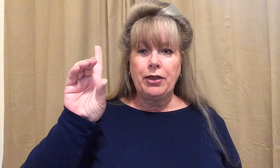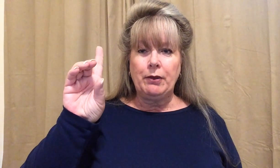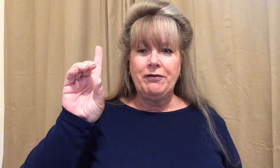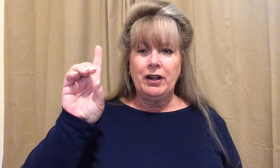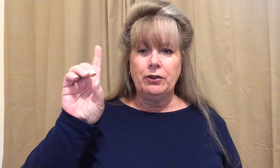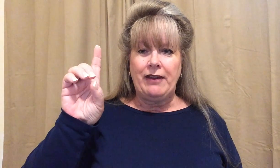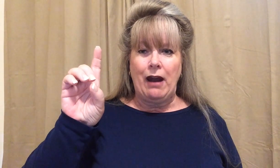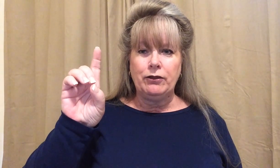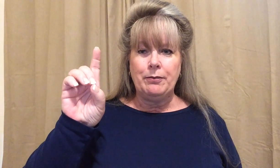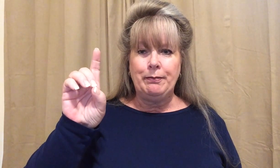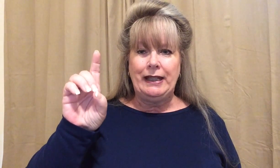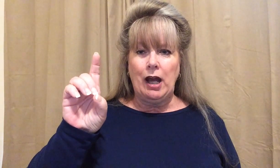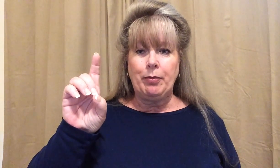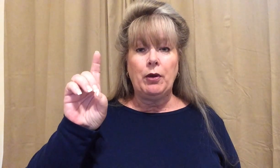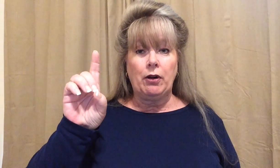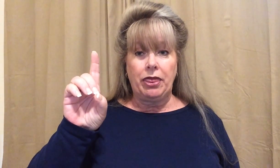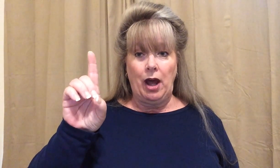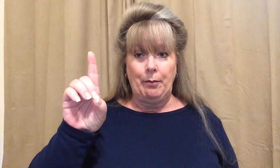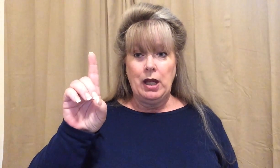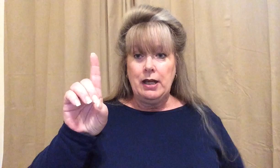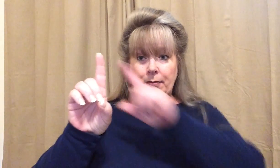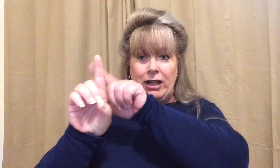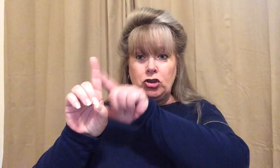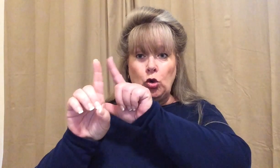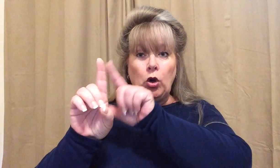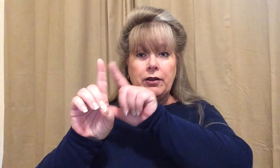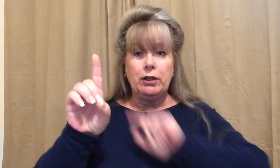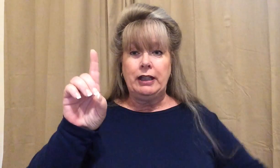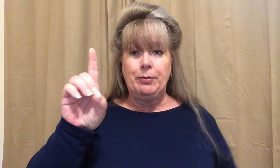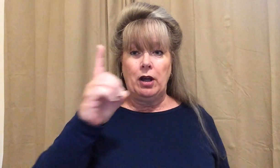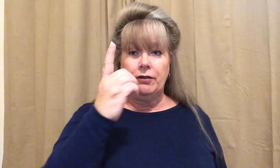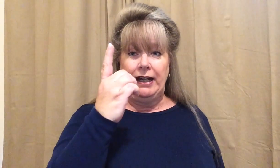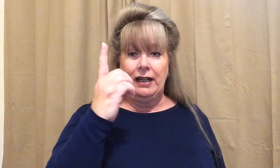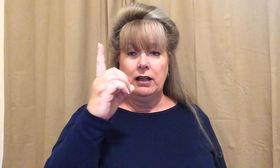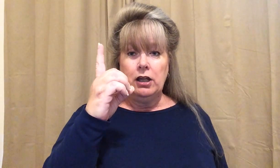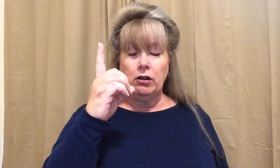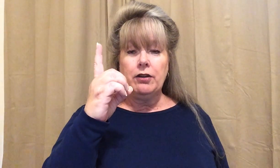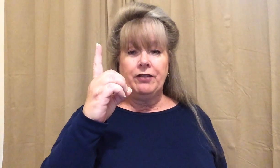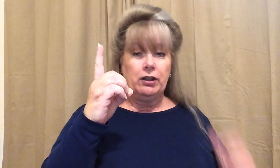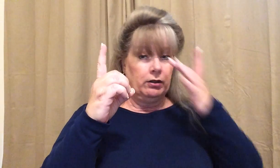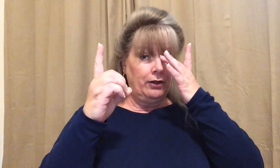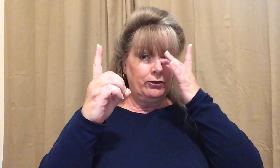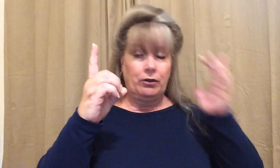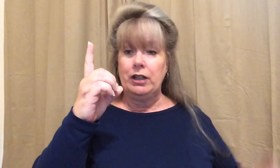three fingers down to meet up with our thumb. Make sure that you keep your other finger nice and straight and